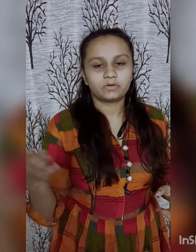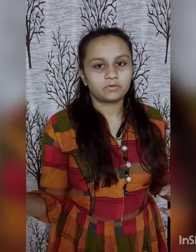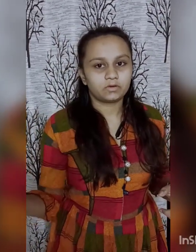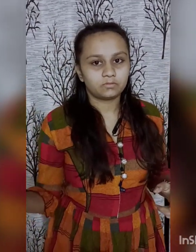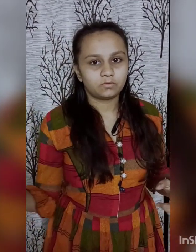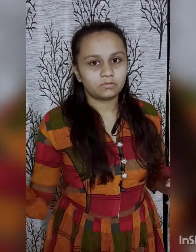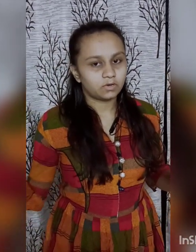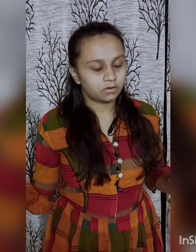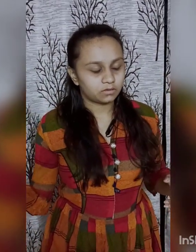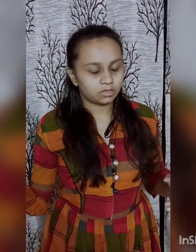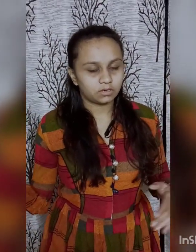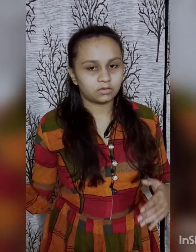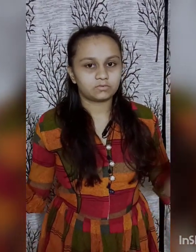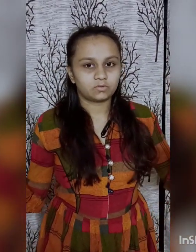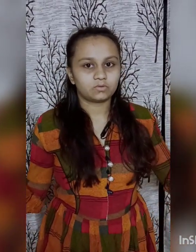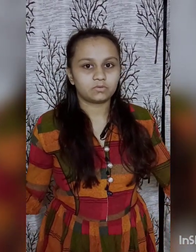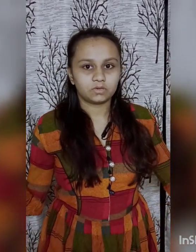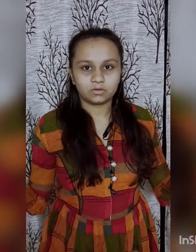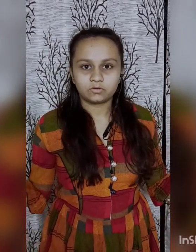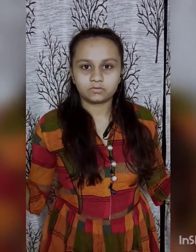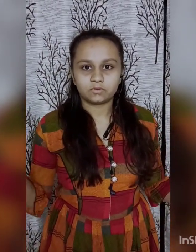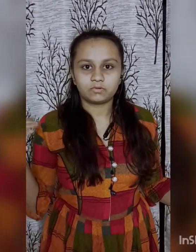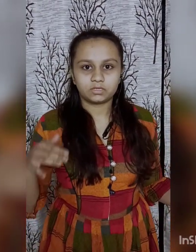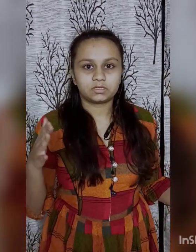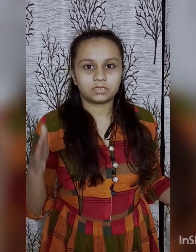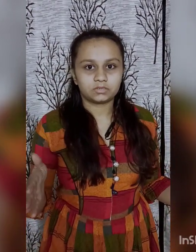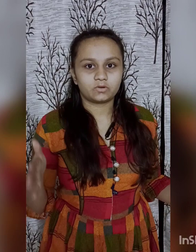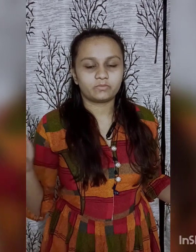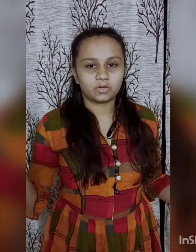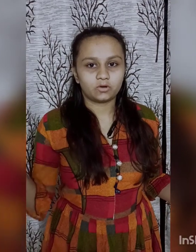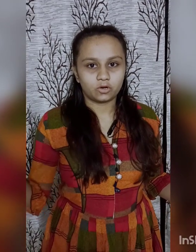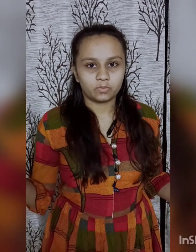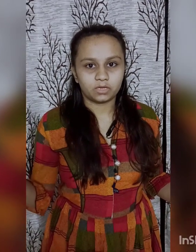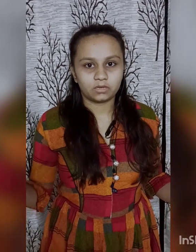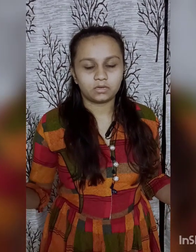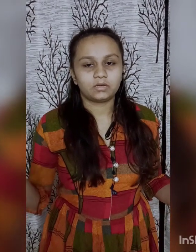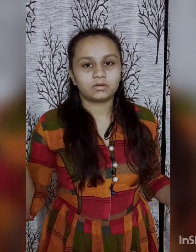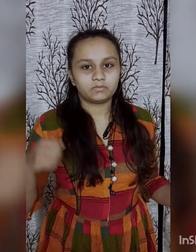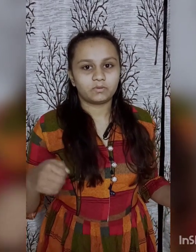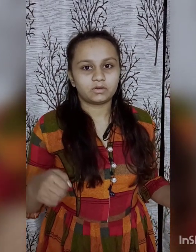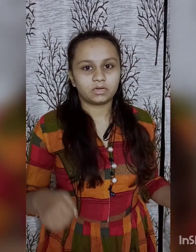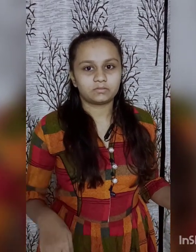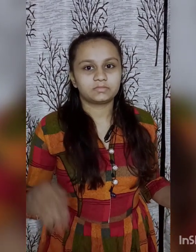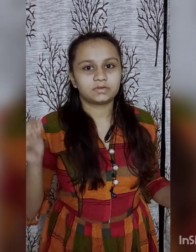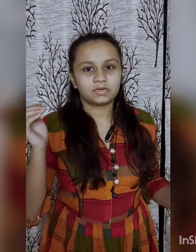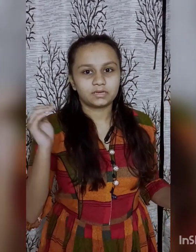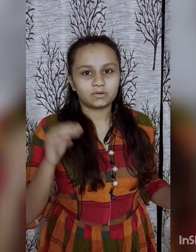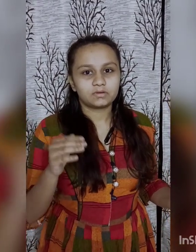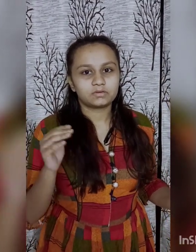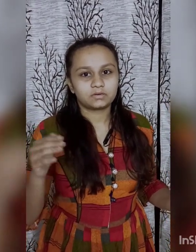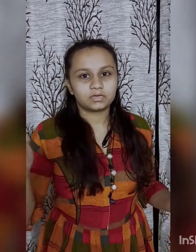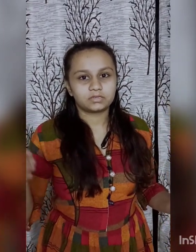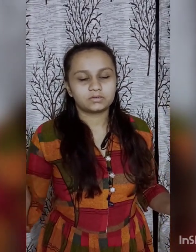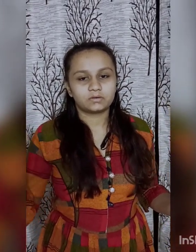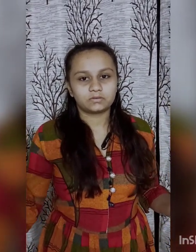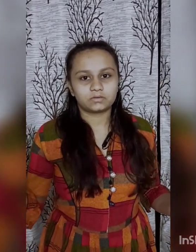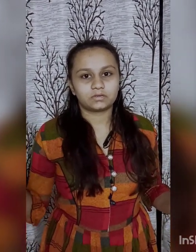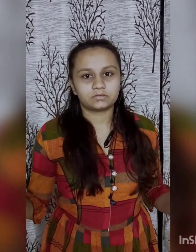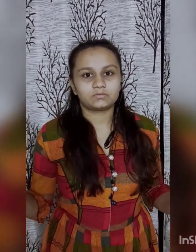of credit to suit the needs of various sectors of the economy. In modern times, control of credit is considered as one of the